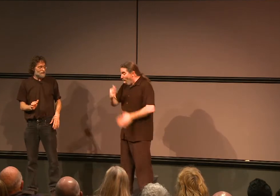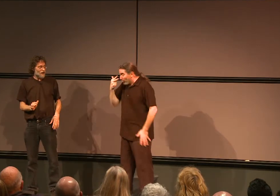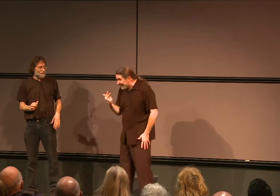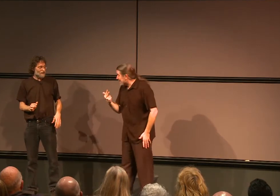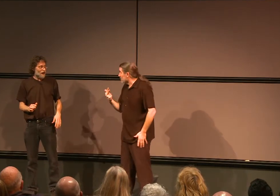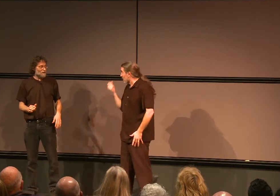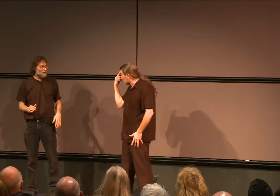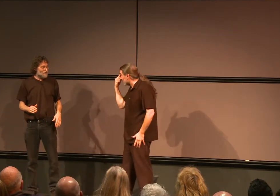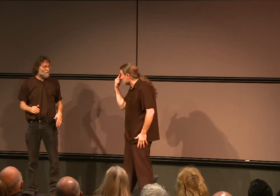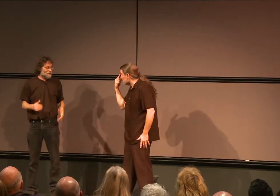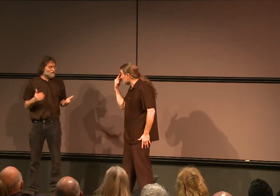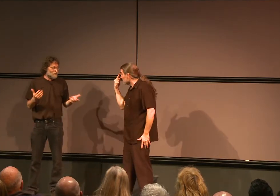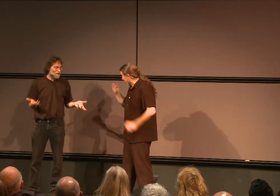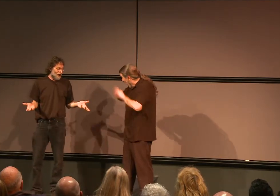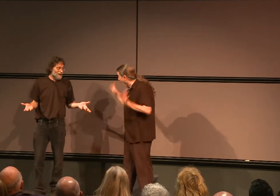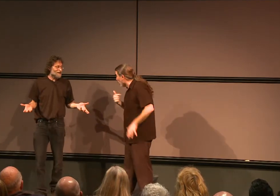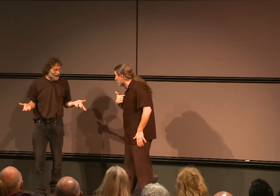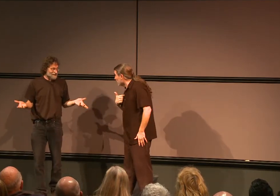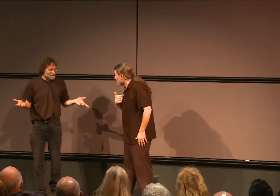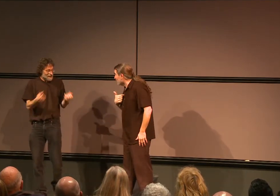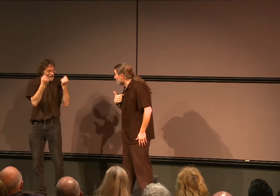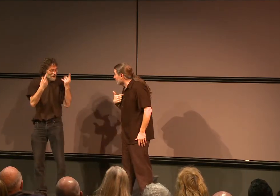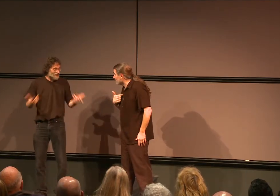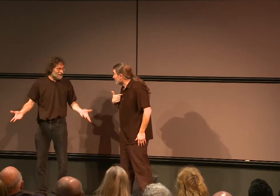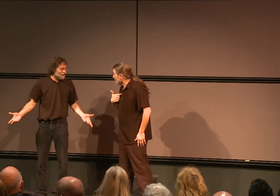On the count of 3, it means 3, right? Yes, I get it.